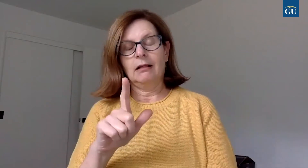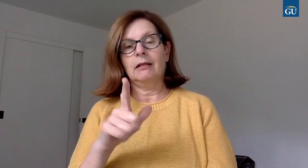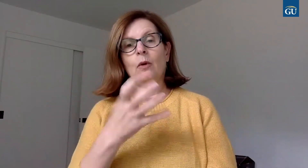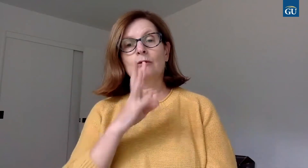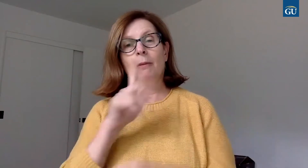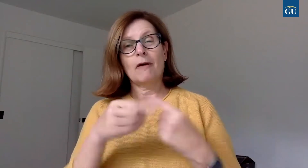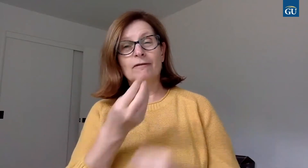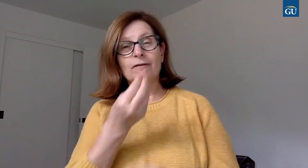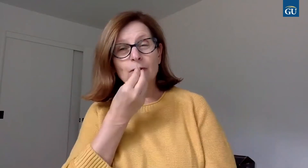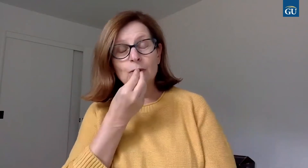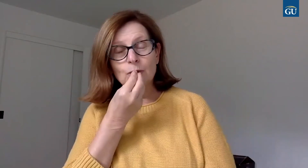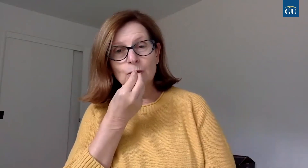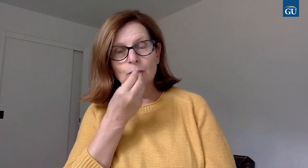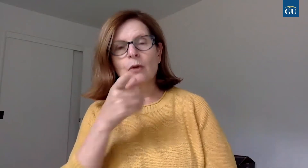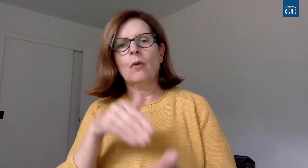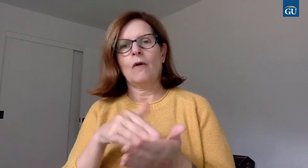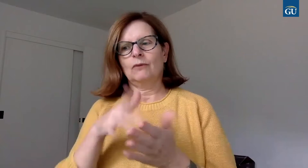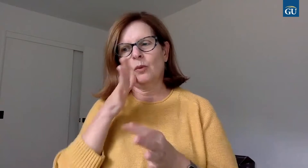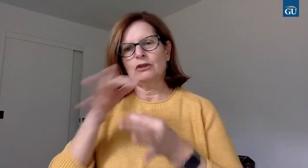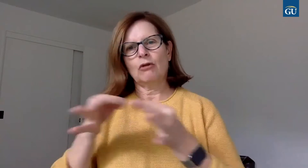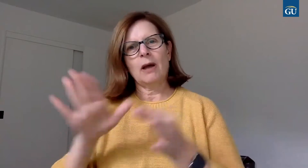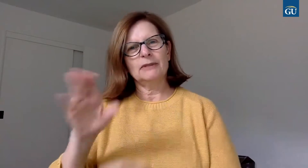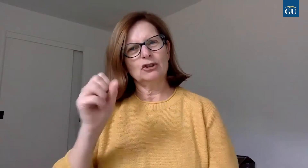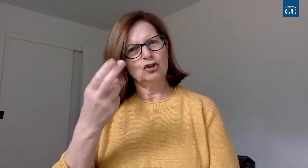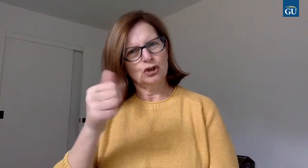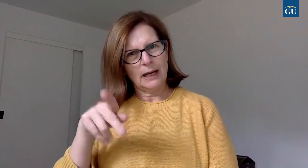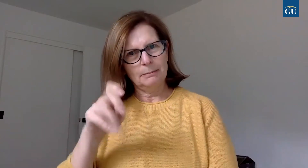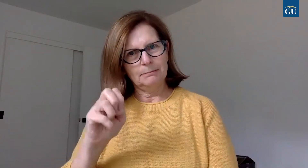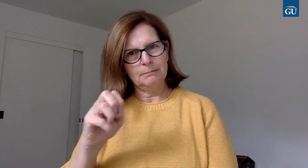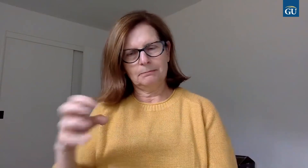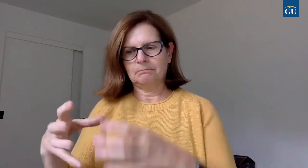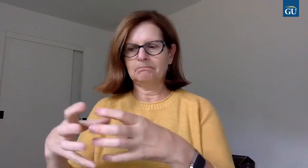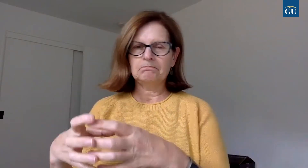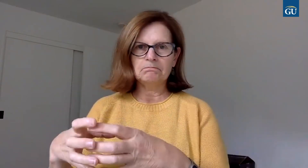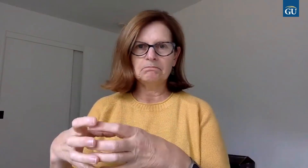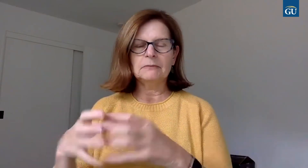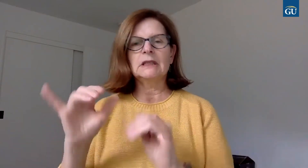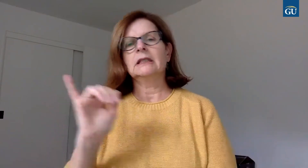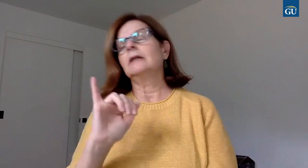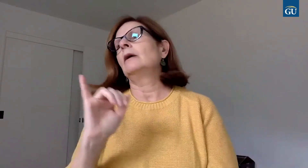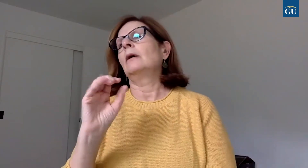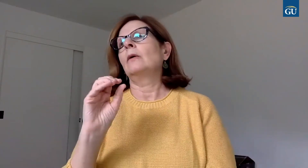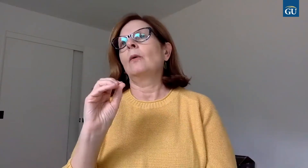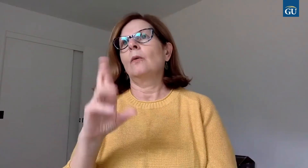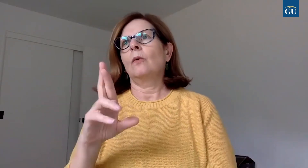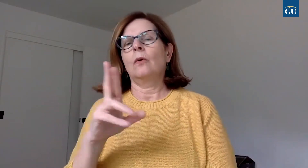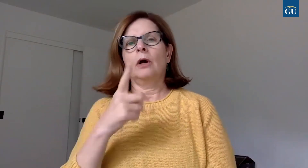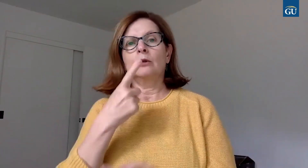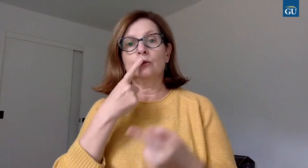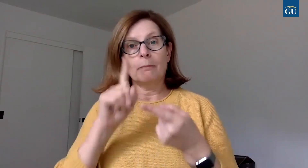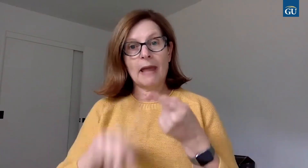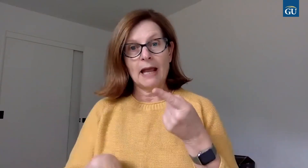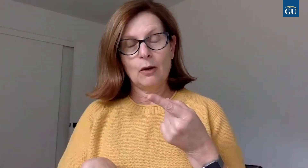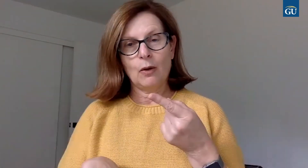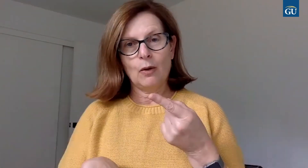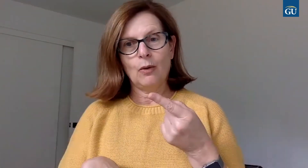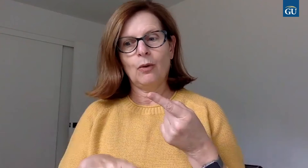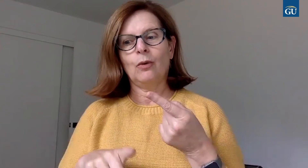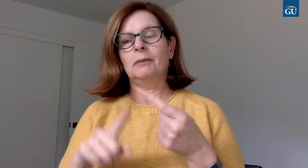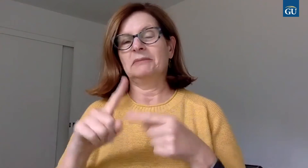In ASL, when talking about food, it's often described by its shape, or how you handle the food, such